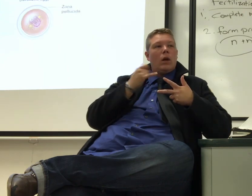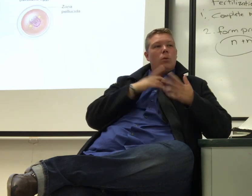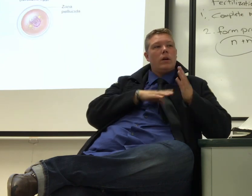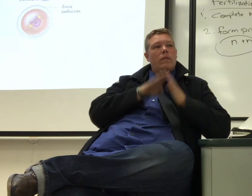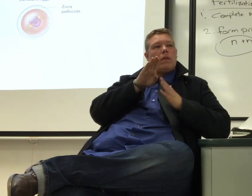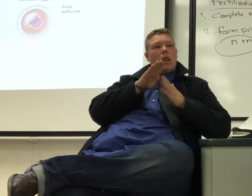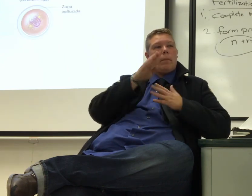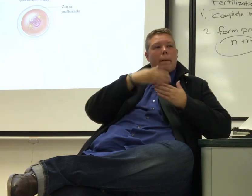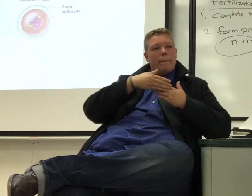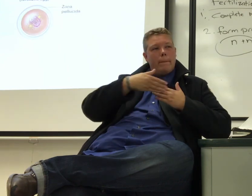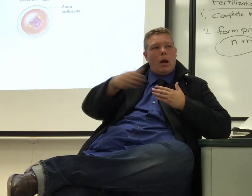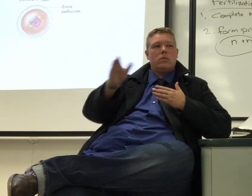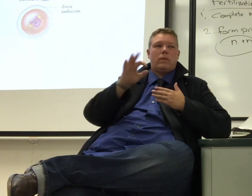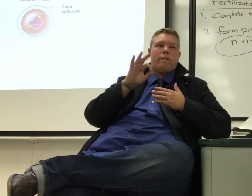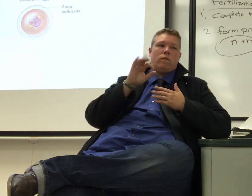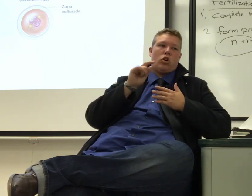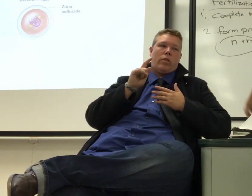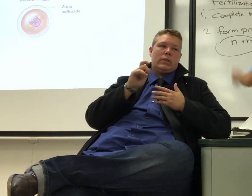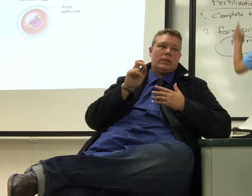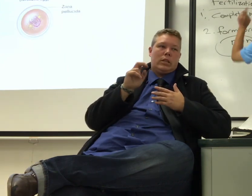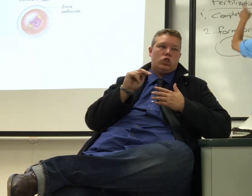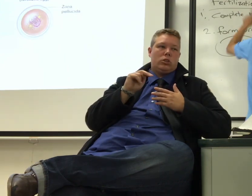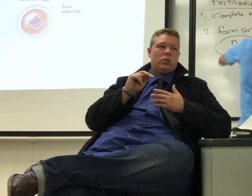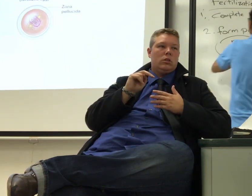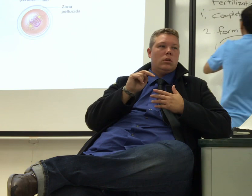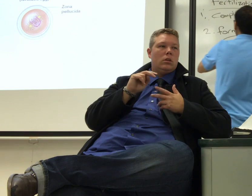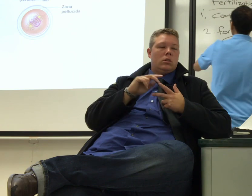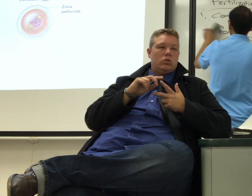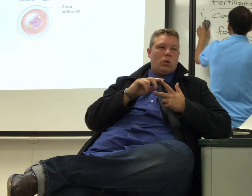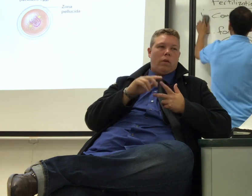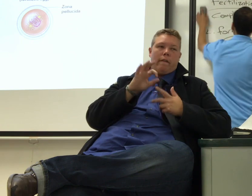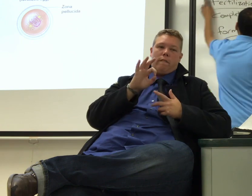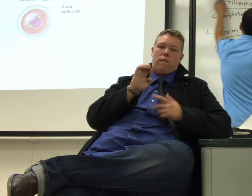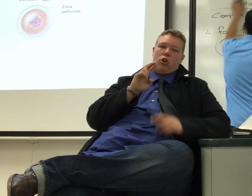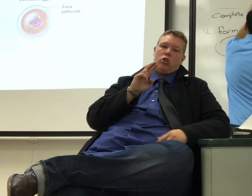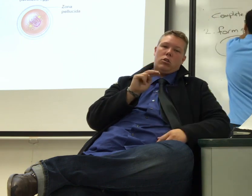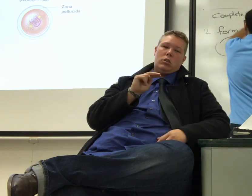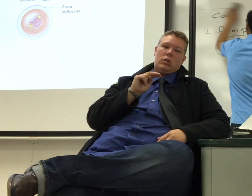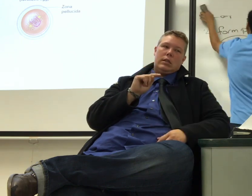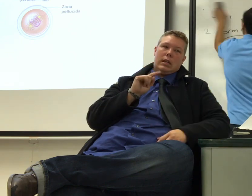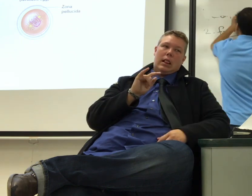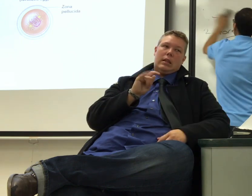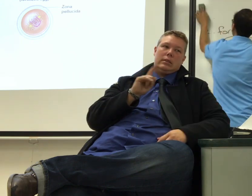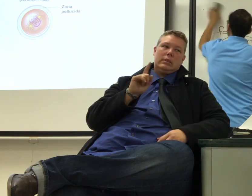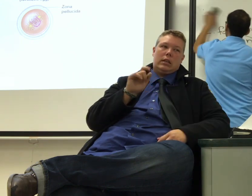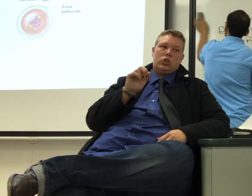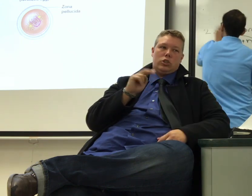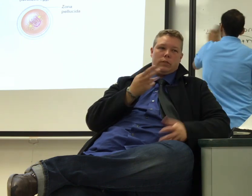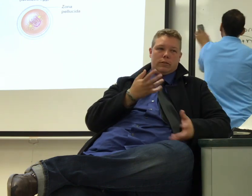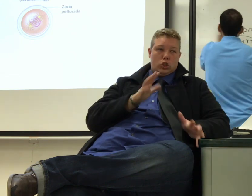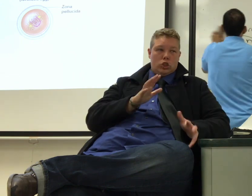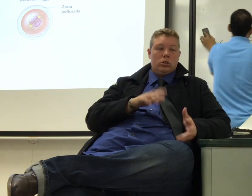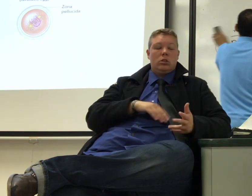past fertilization. So now done with fertilization, it's called development.